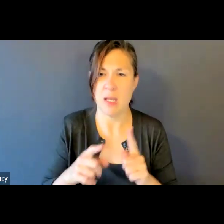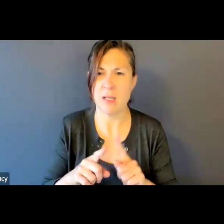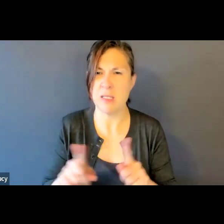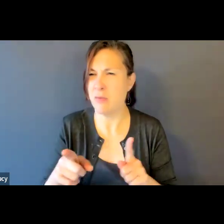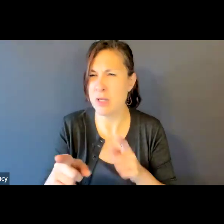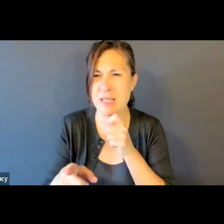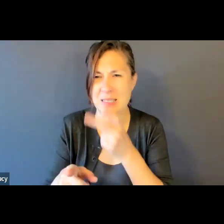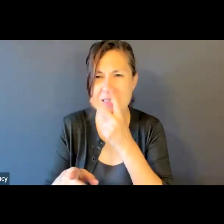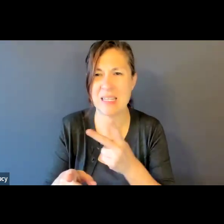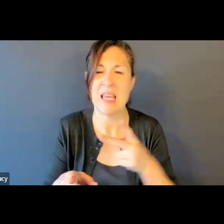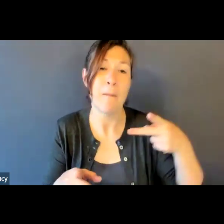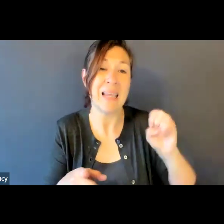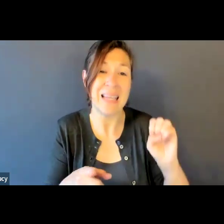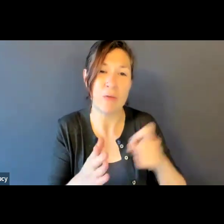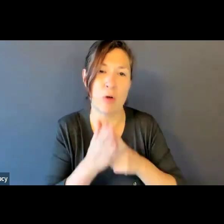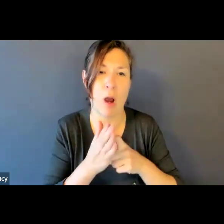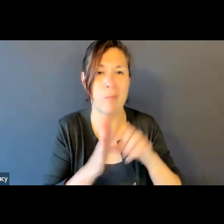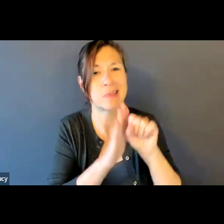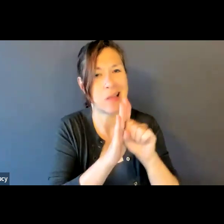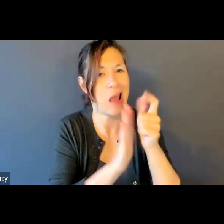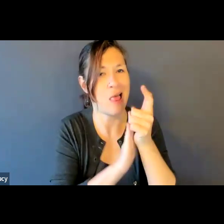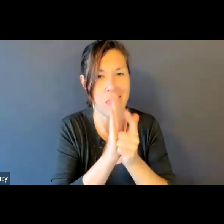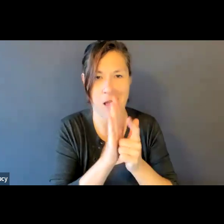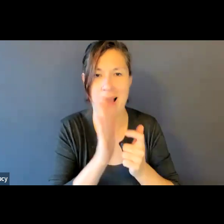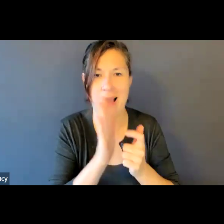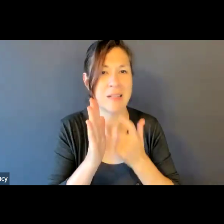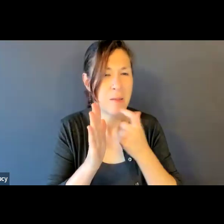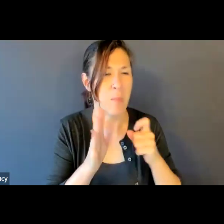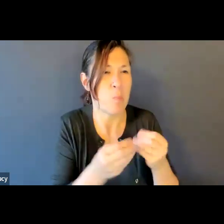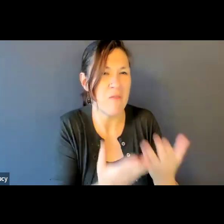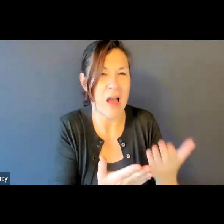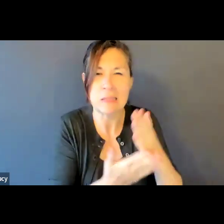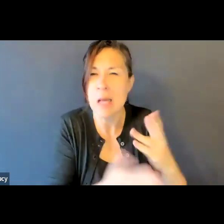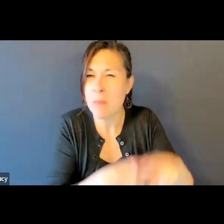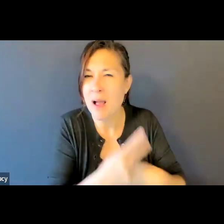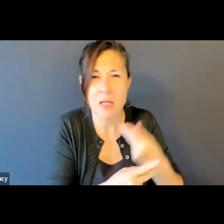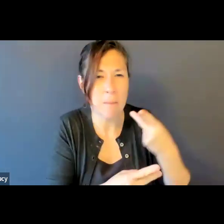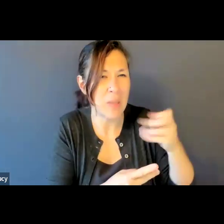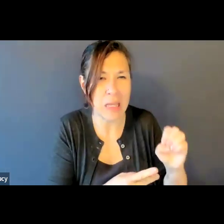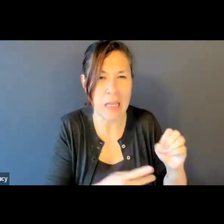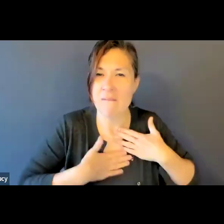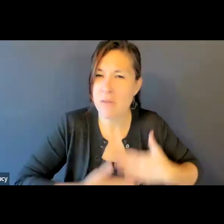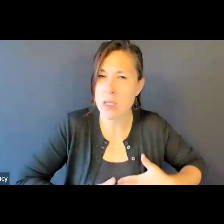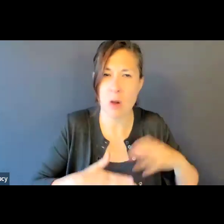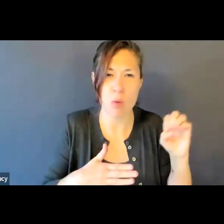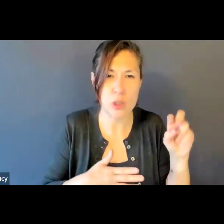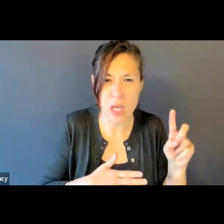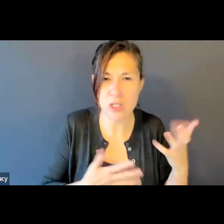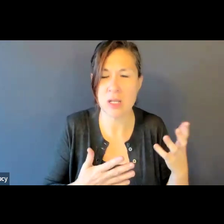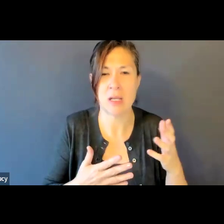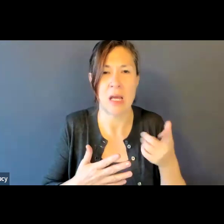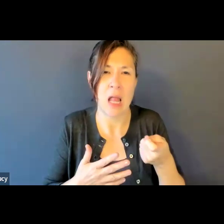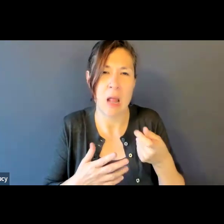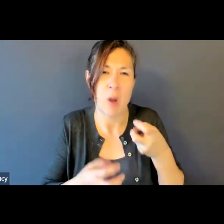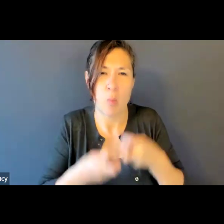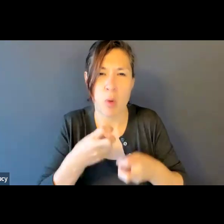requirement, which is a state law that physical education is given in some form in each year. That becomes a bit of an issue for high schools because of the